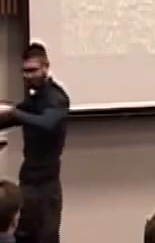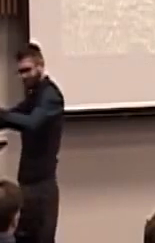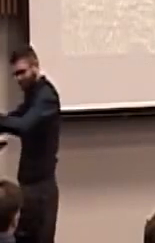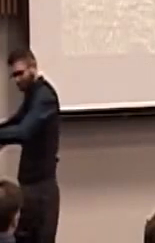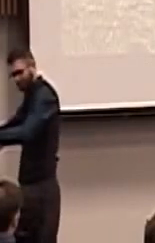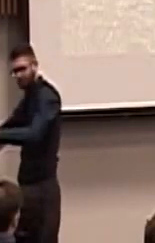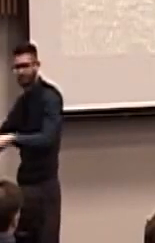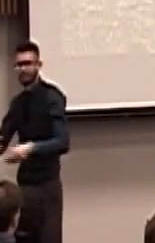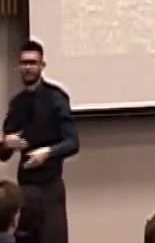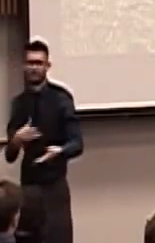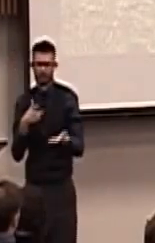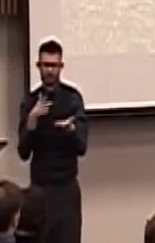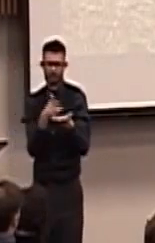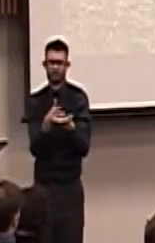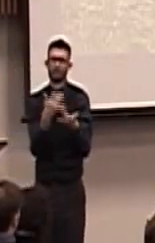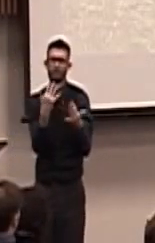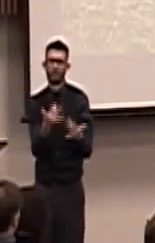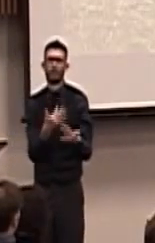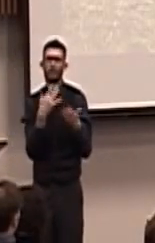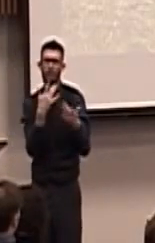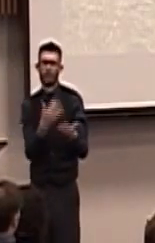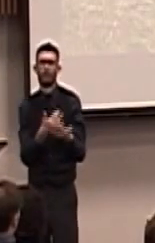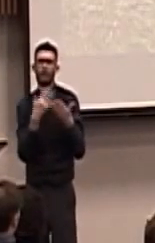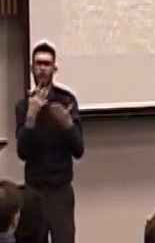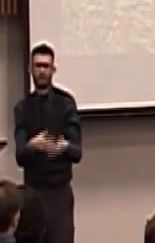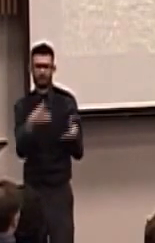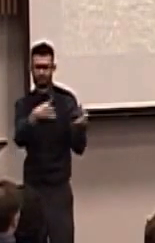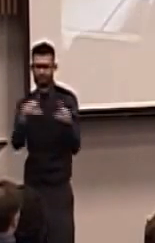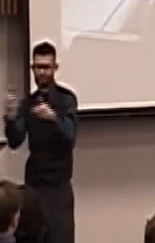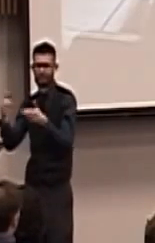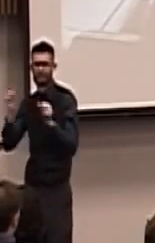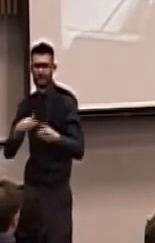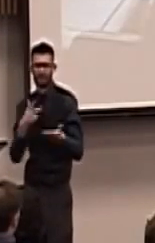had to stop and wait for a couple of hours.